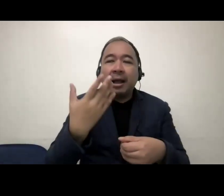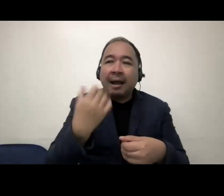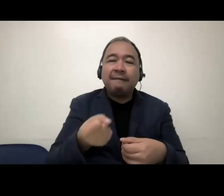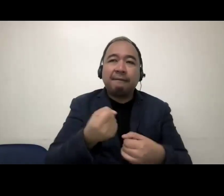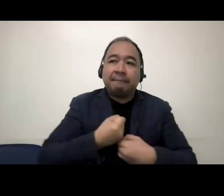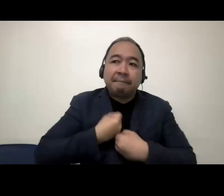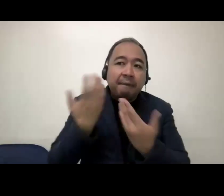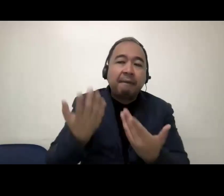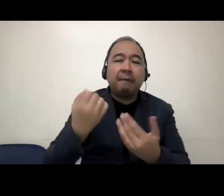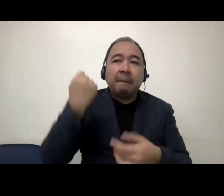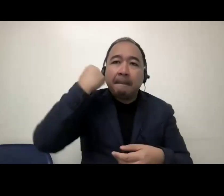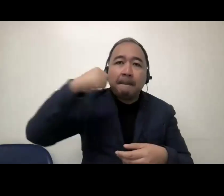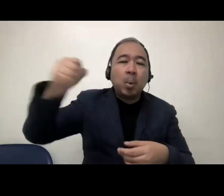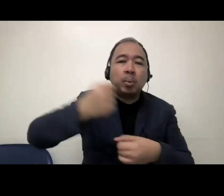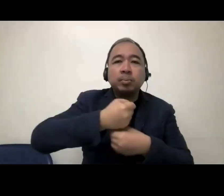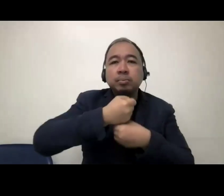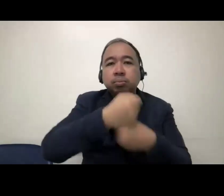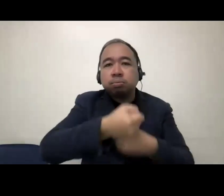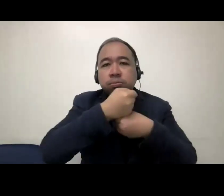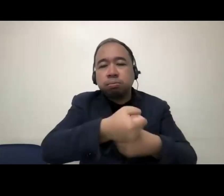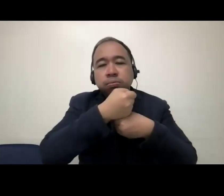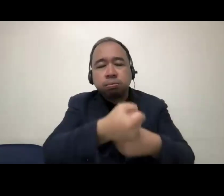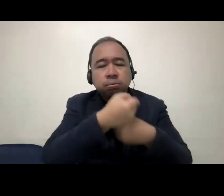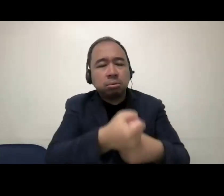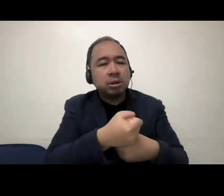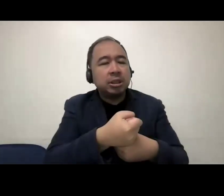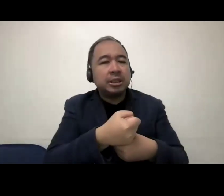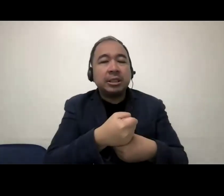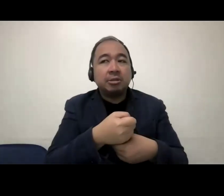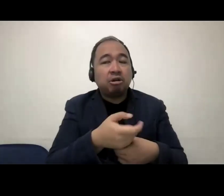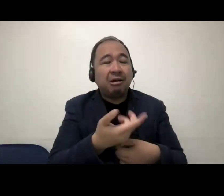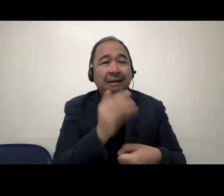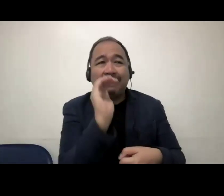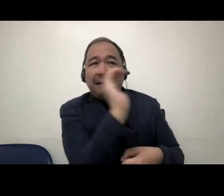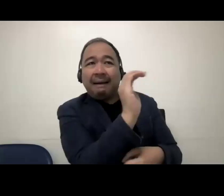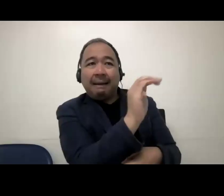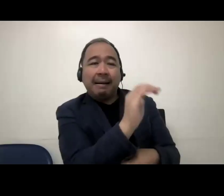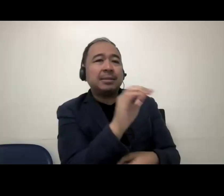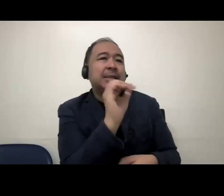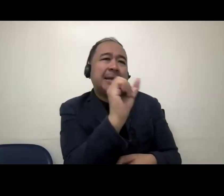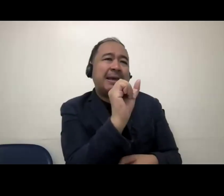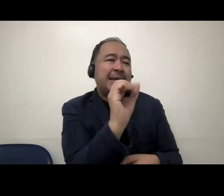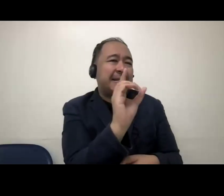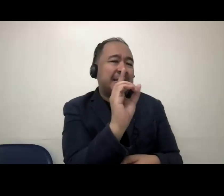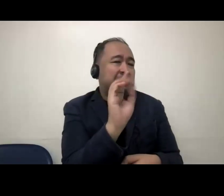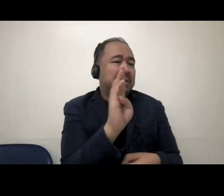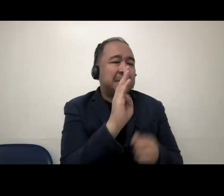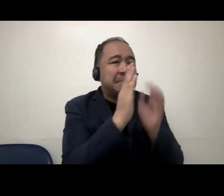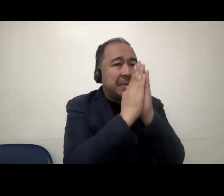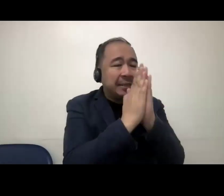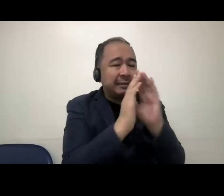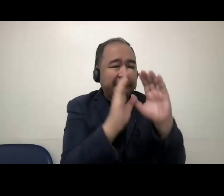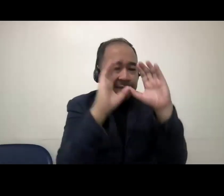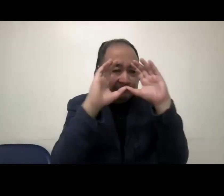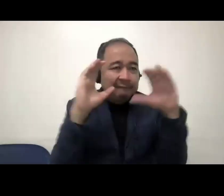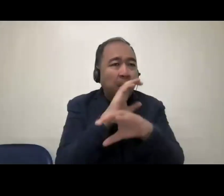and rallies. And we would request the ADB to take cognizance of all these facts and respect the